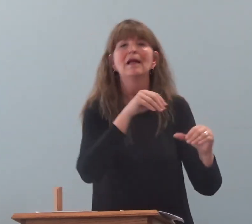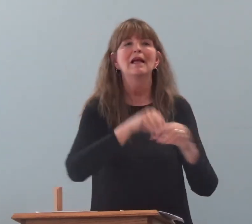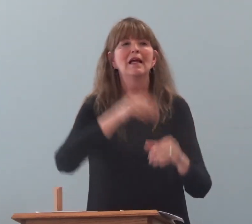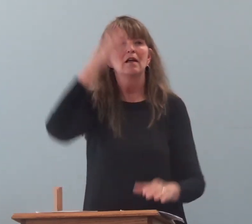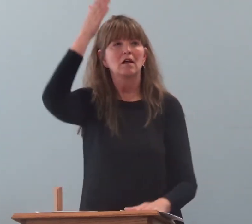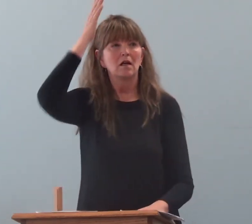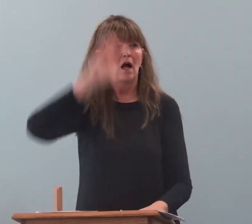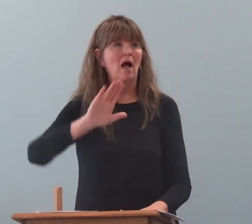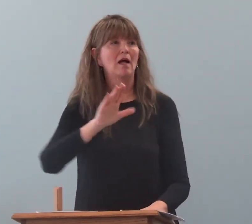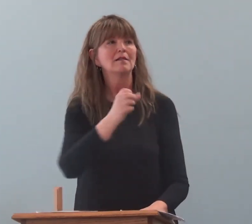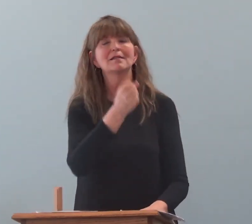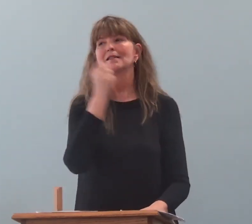linguistic